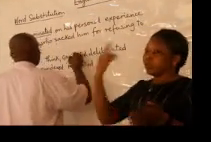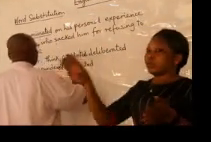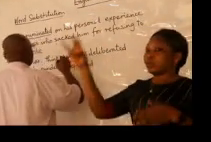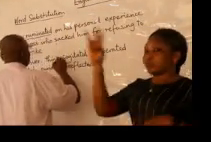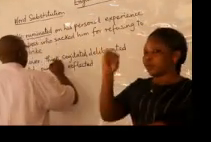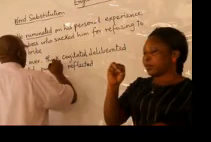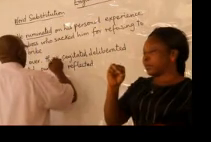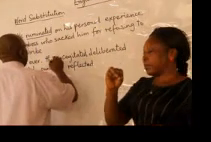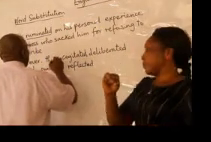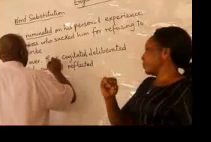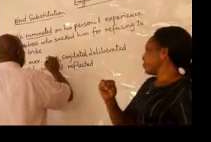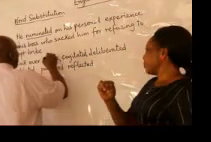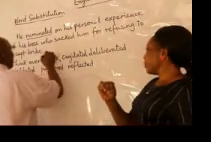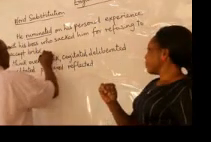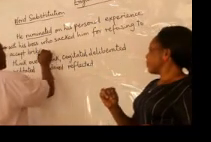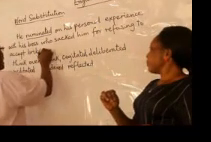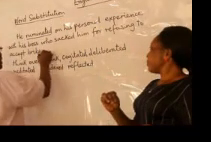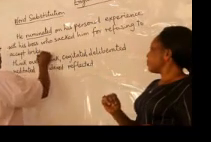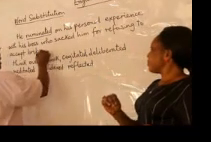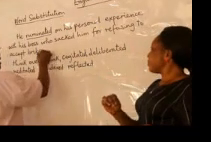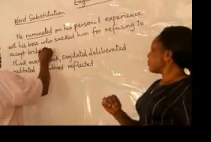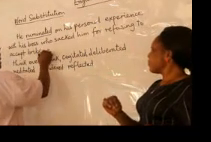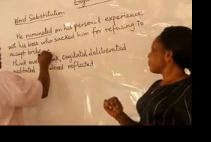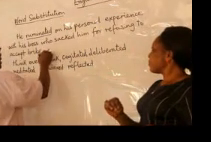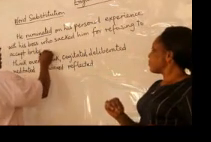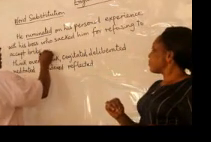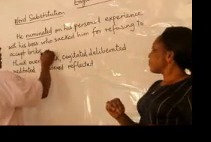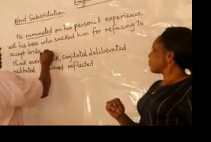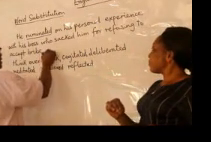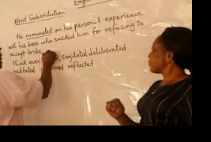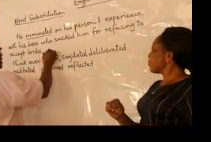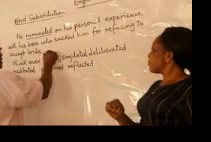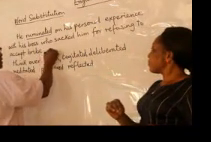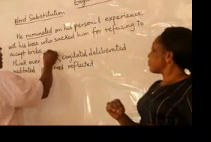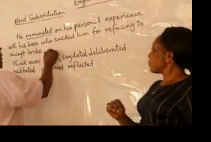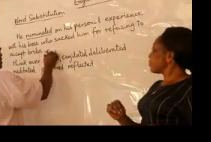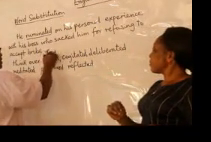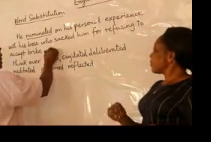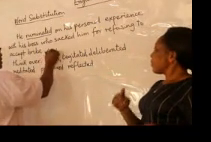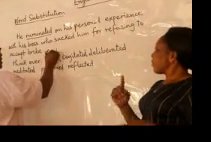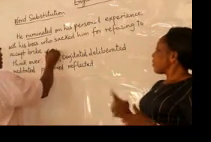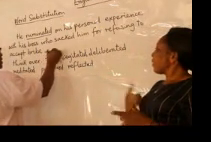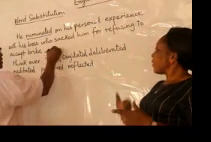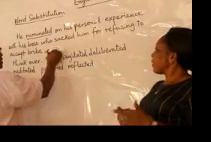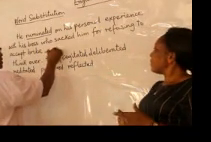cogitated, and then here you have thoughts.